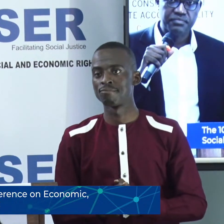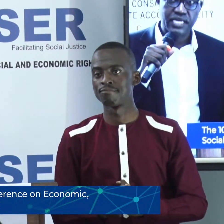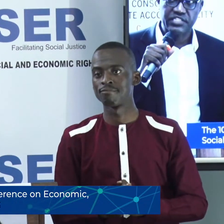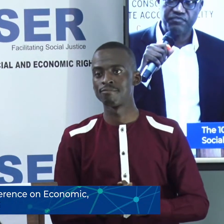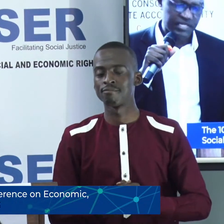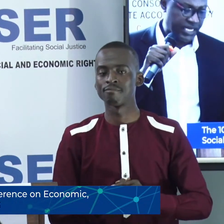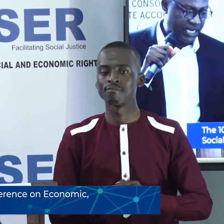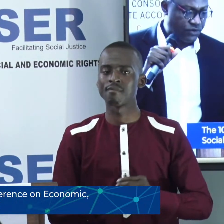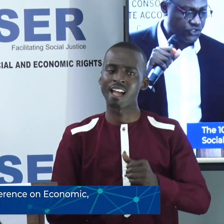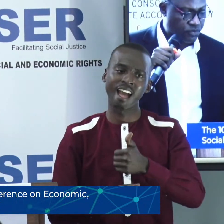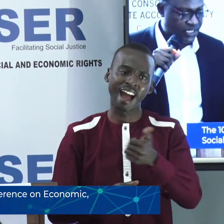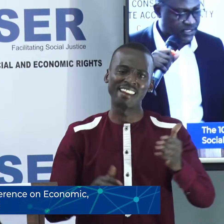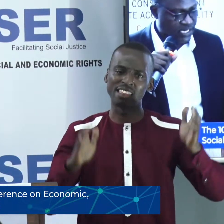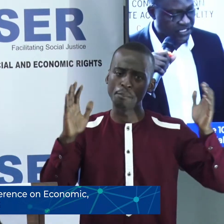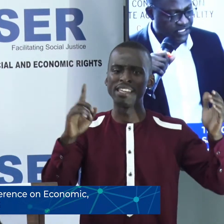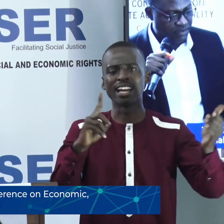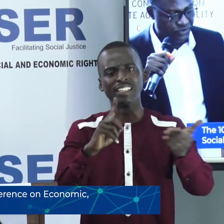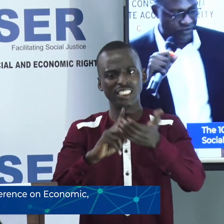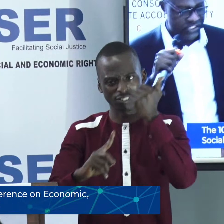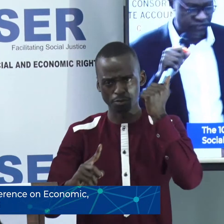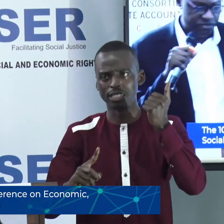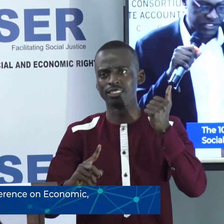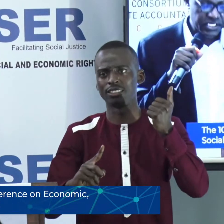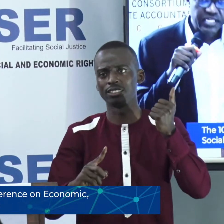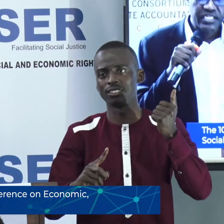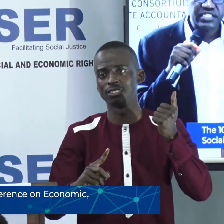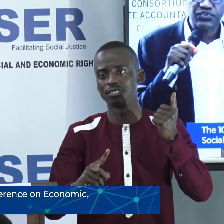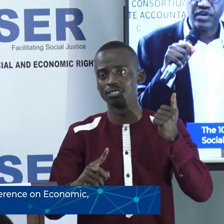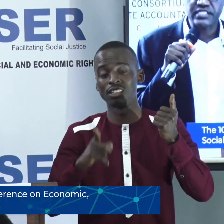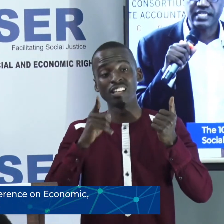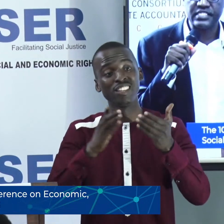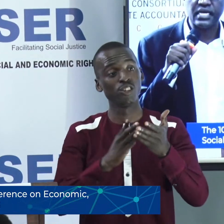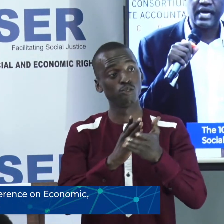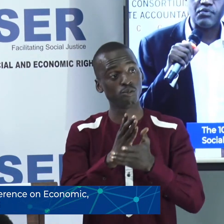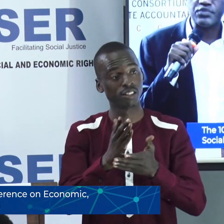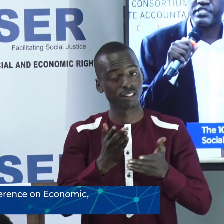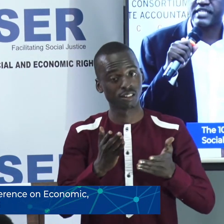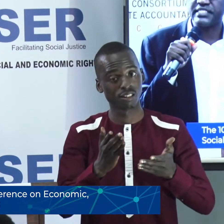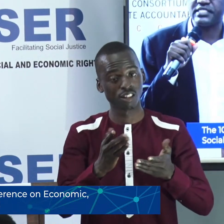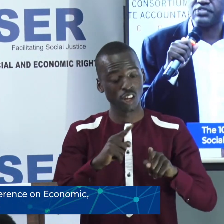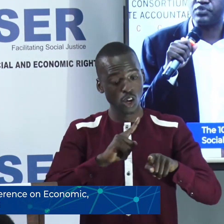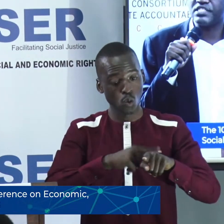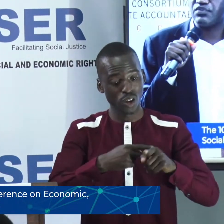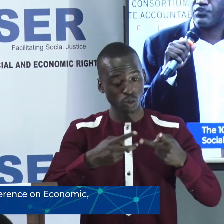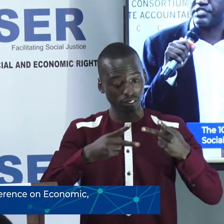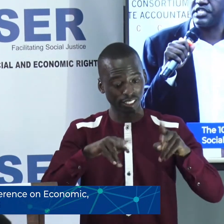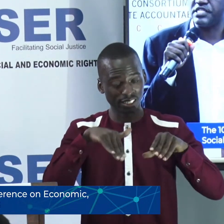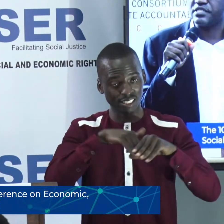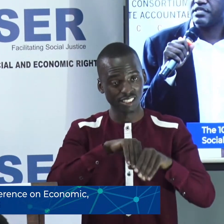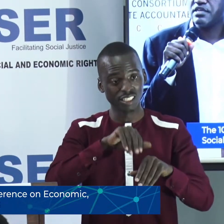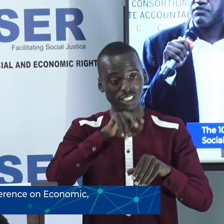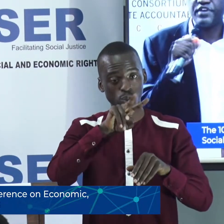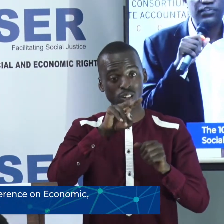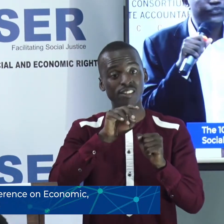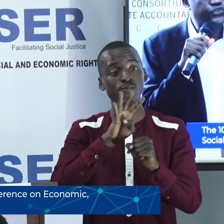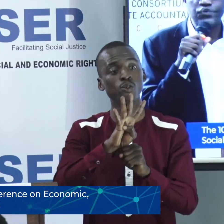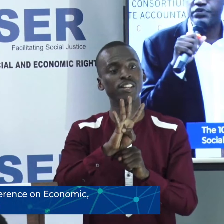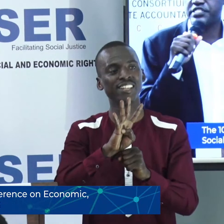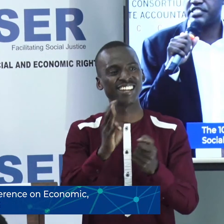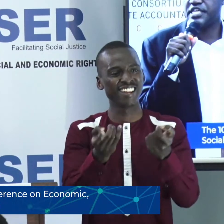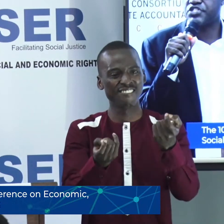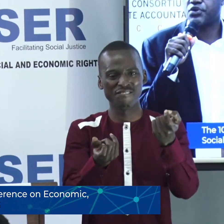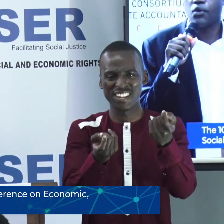Another achievement, and I will stop at that in terms of achievements, is the fact that when we started in 2014, very